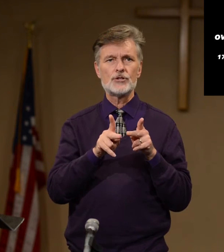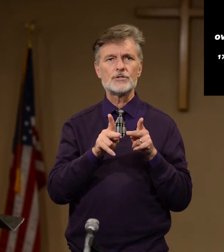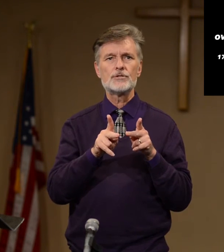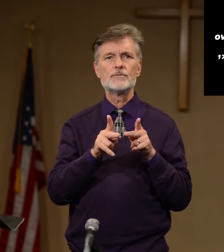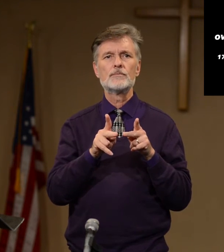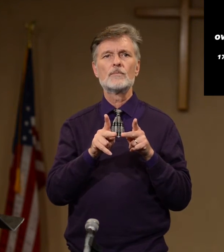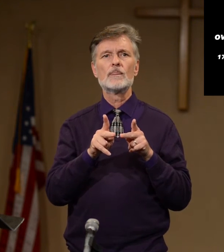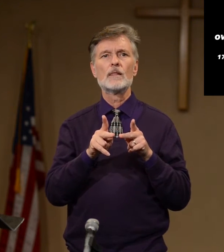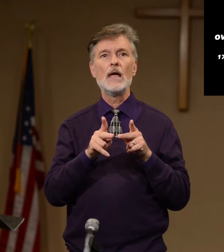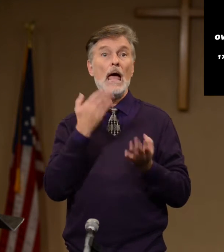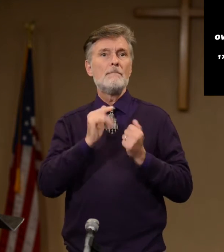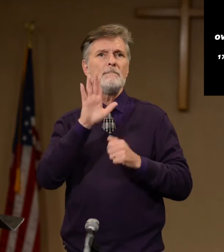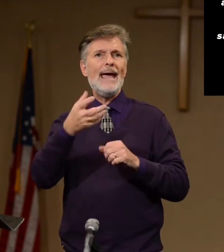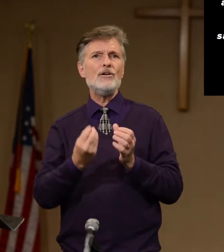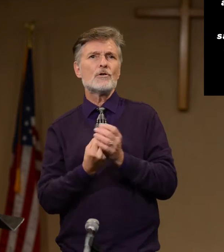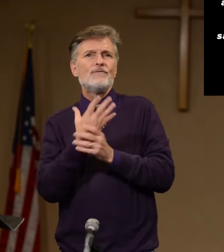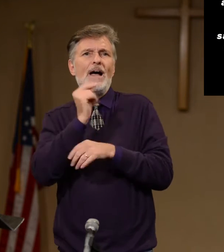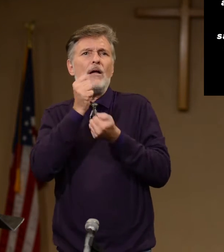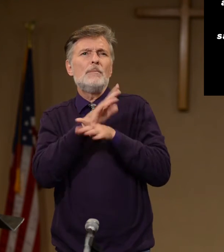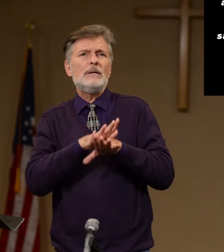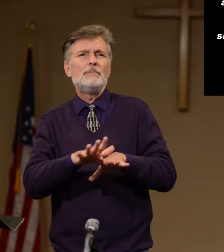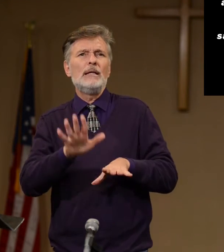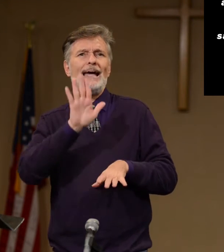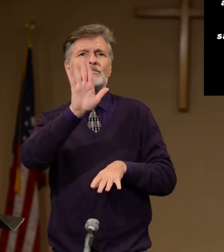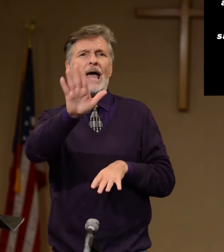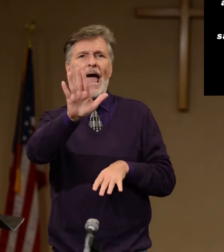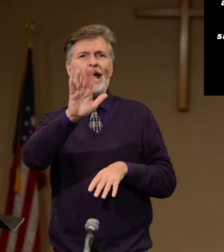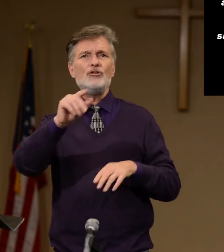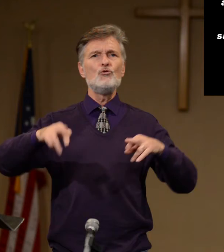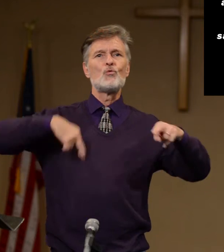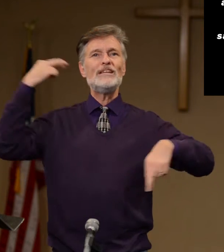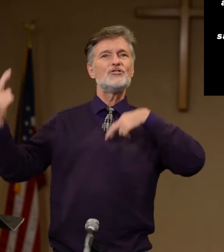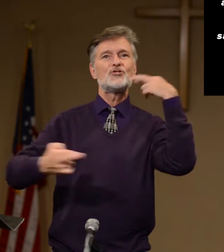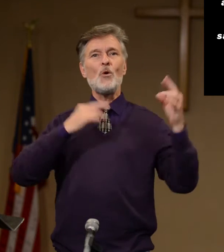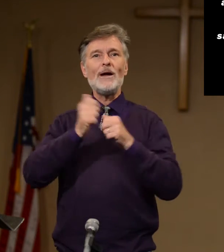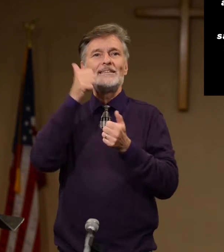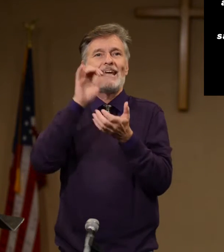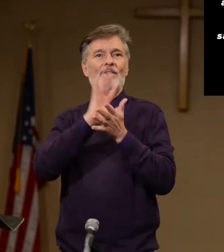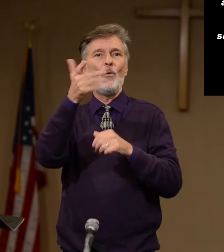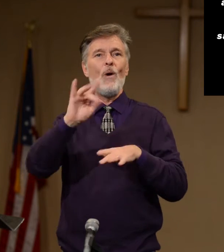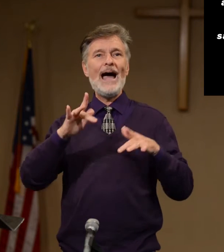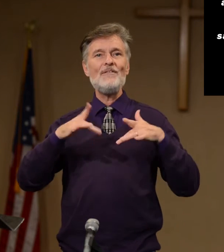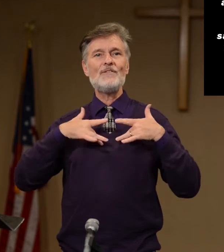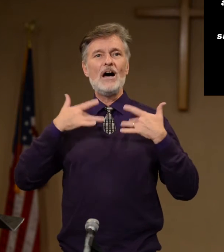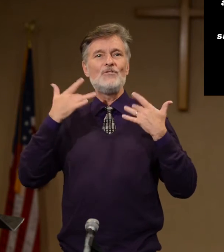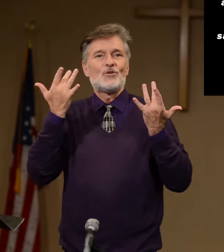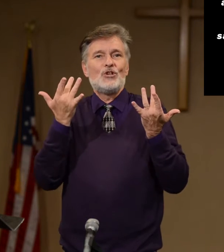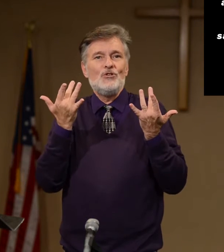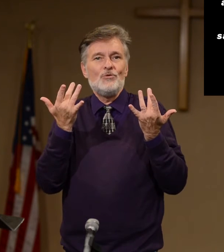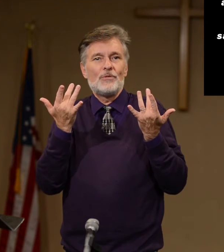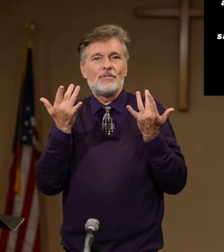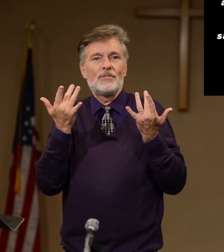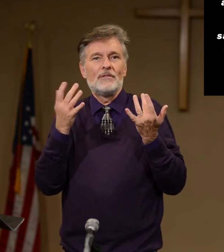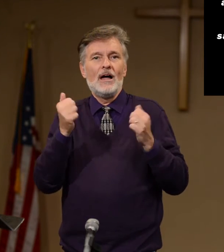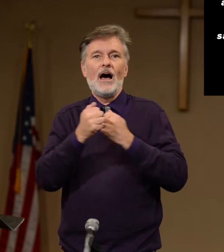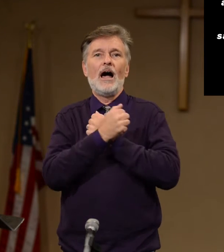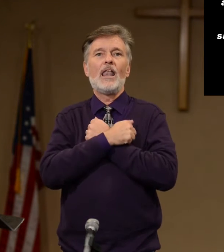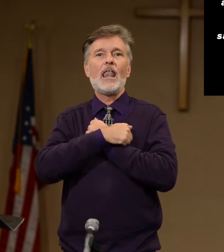strangers. May your fountain be blessed, and you rejoice in the wife of your youth, a